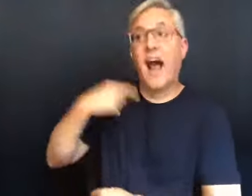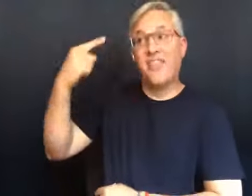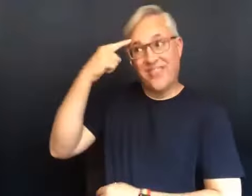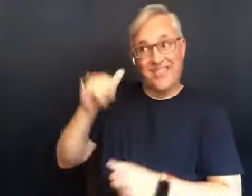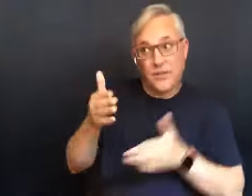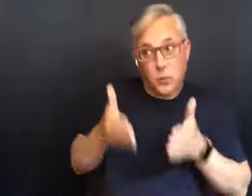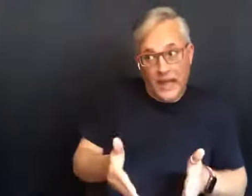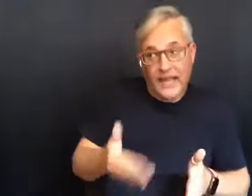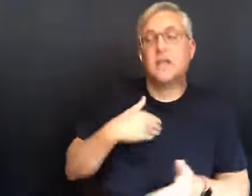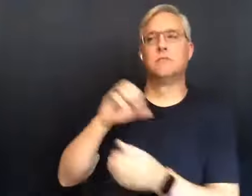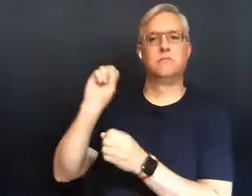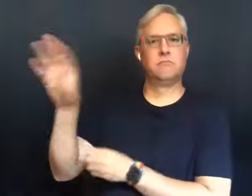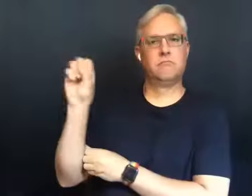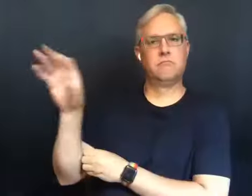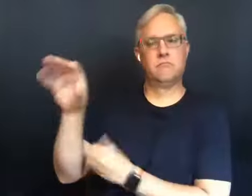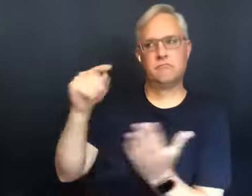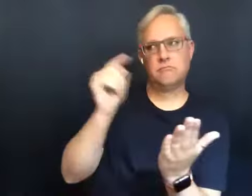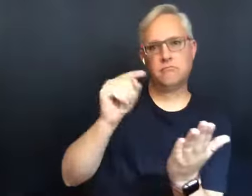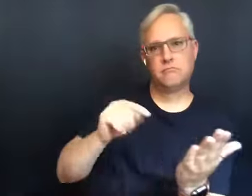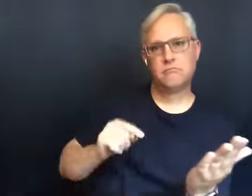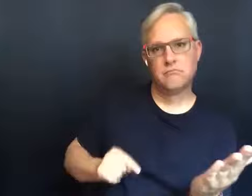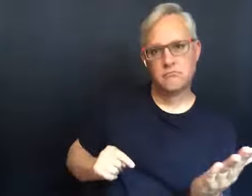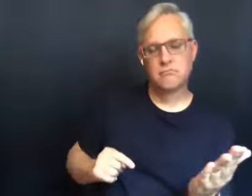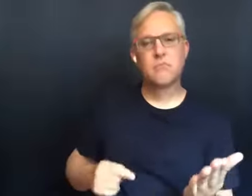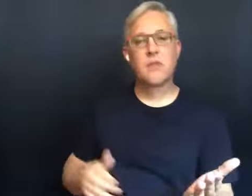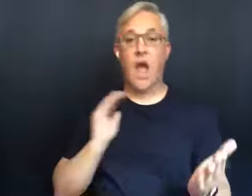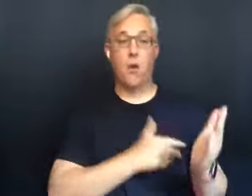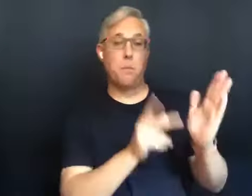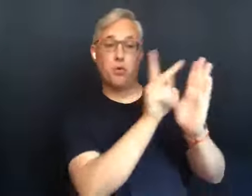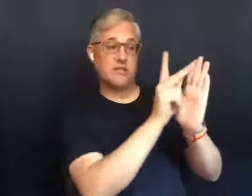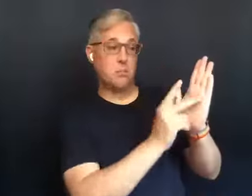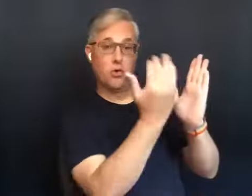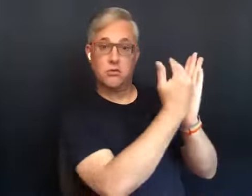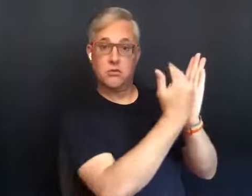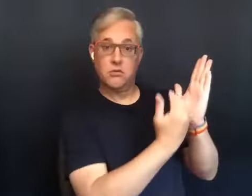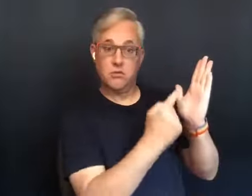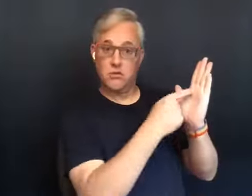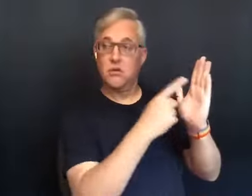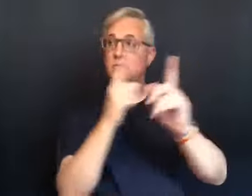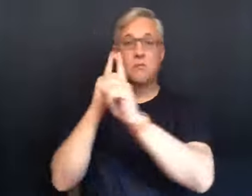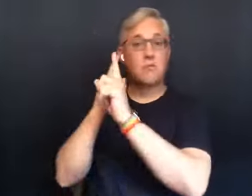most importantly, the why I think that way. And why I think in our